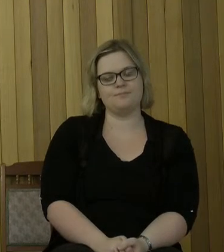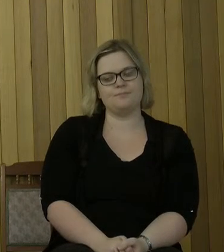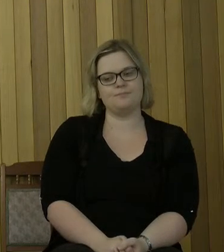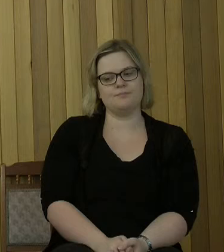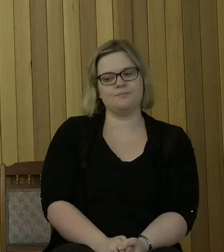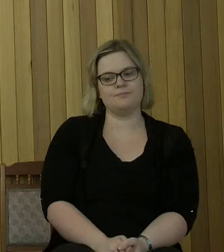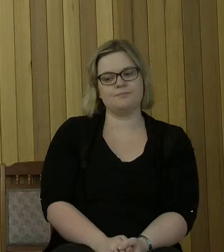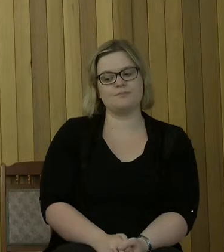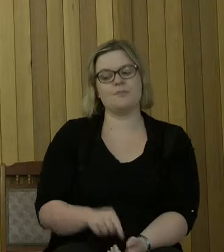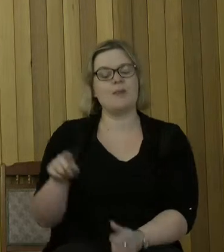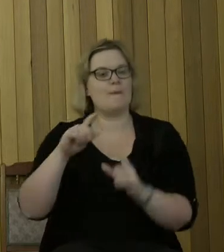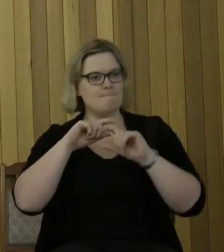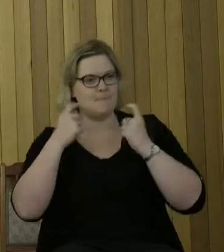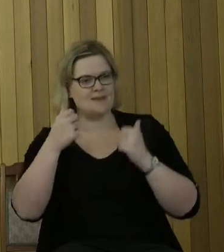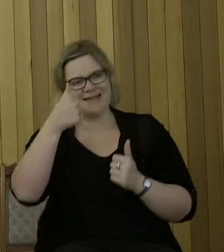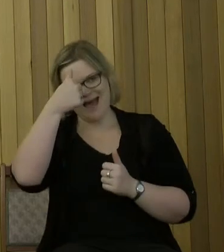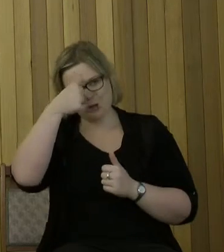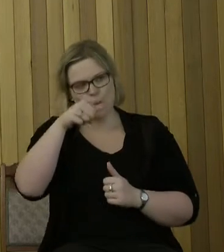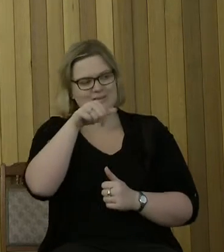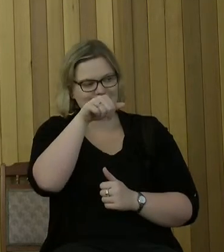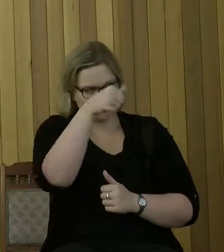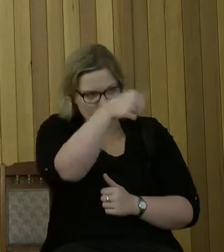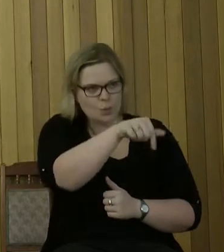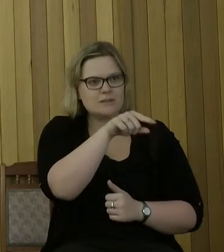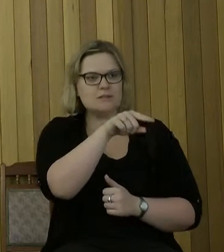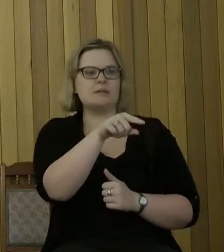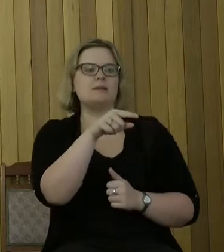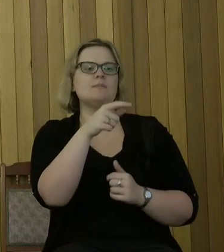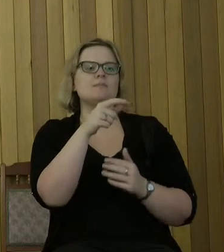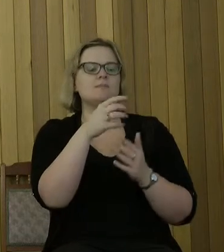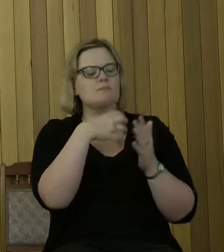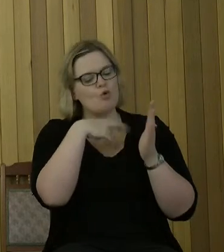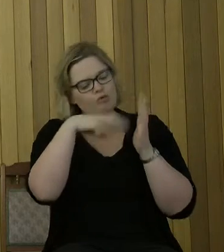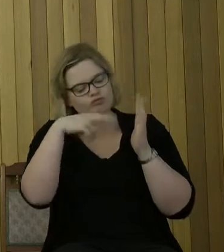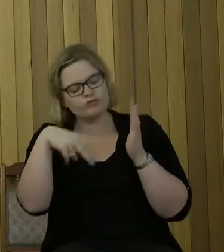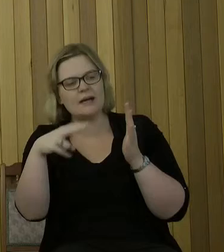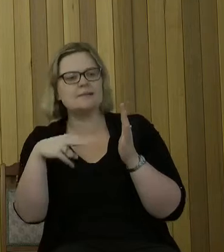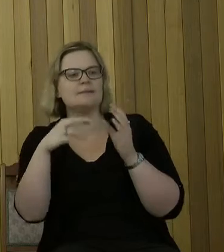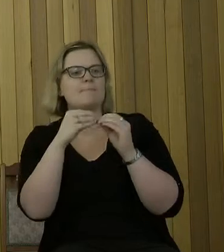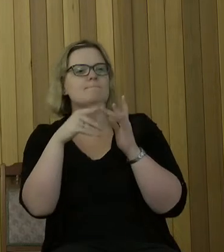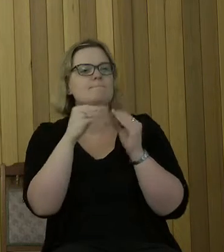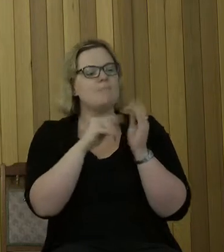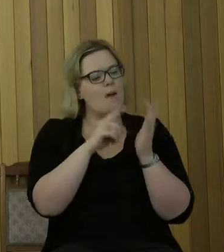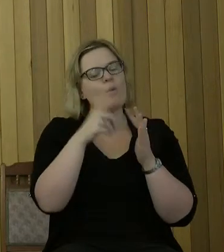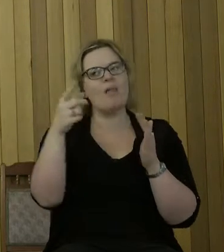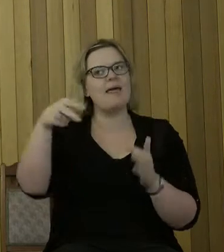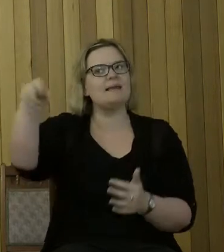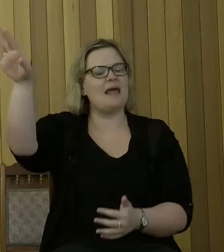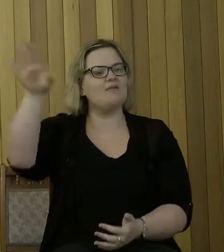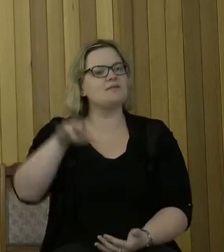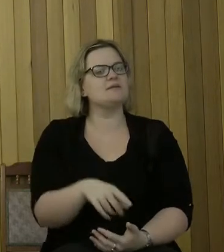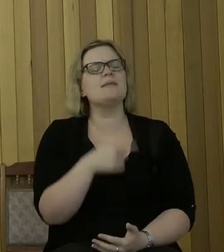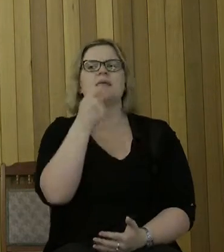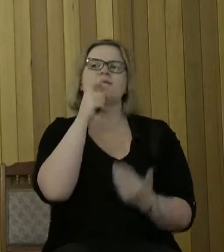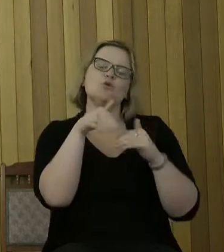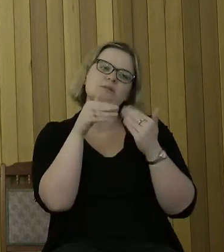The pastor anointed him and shared with him a few more texts and comforted him and left. And a few